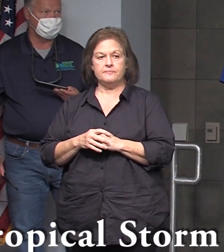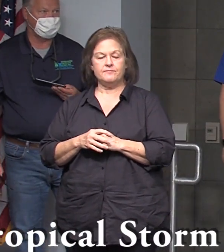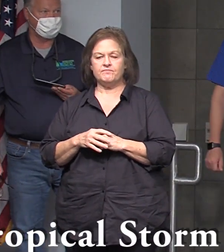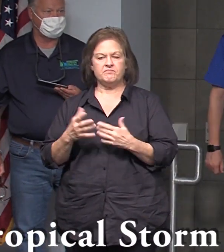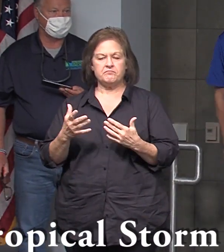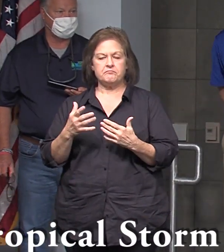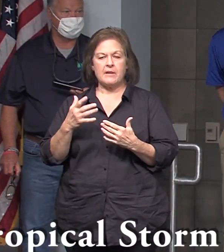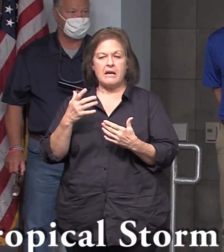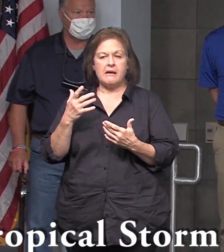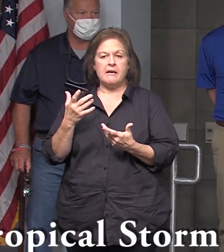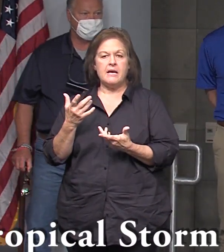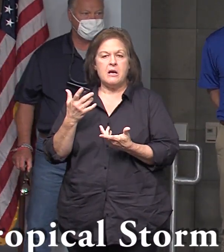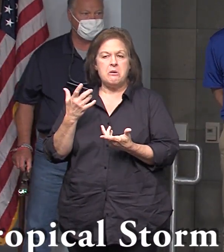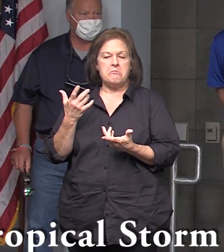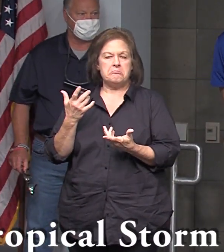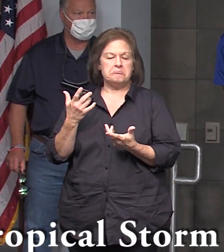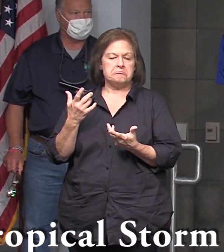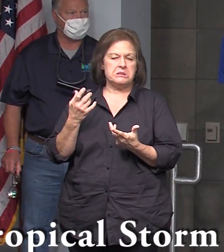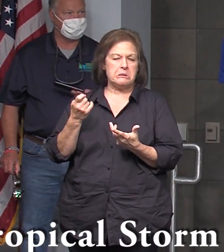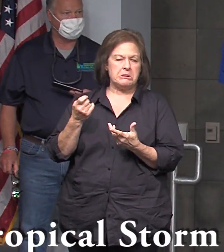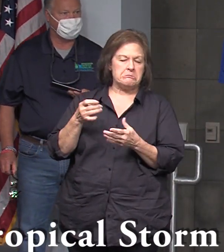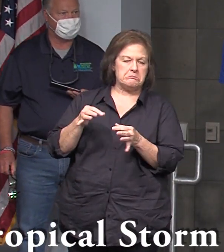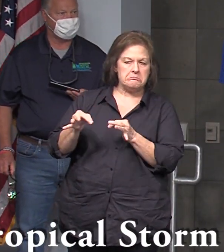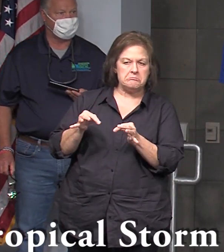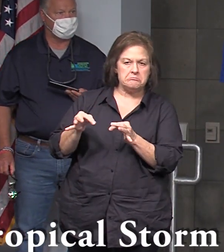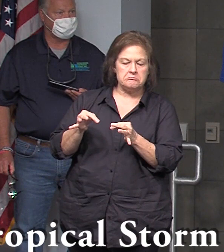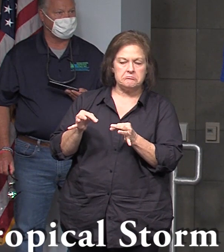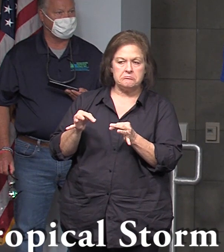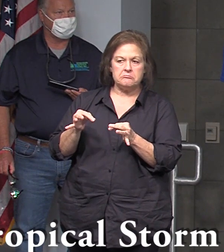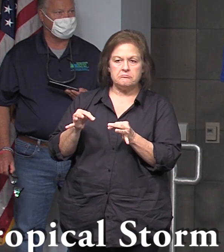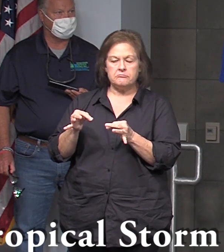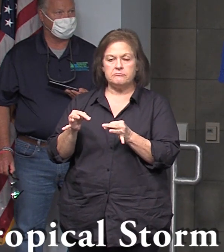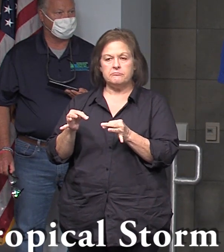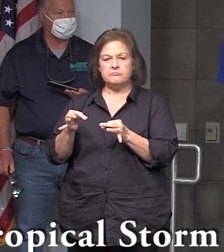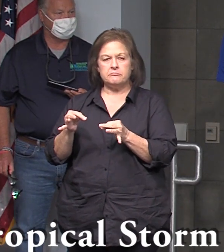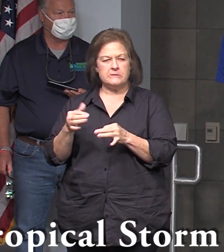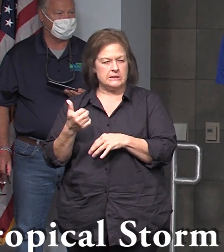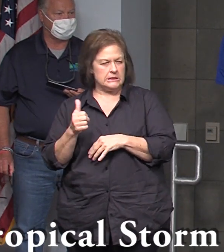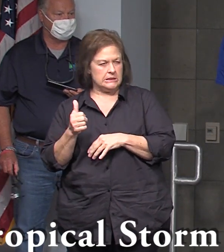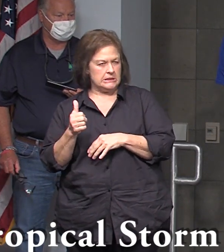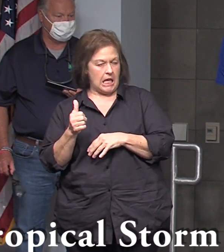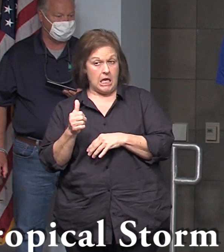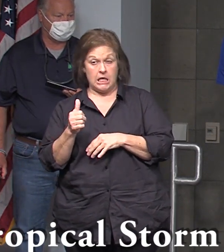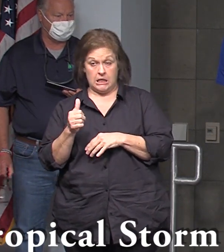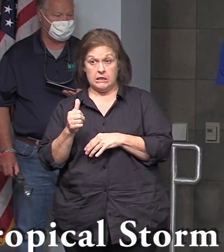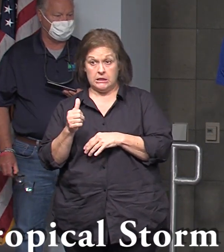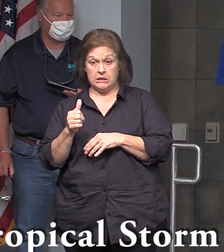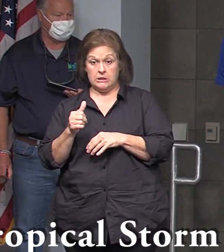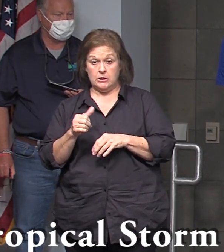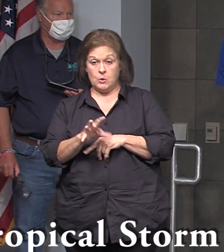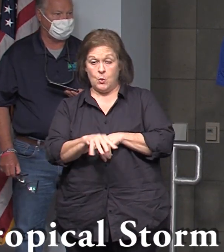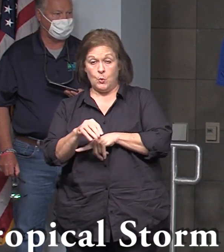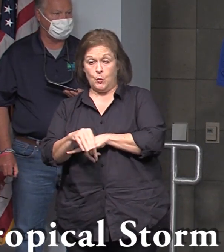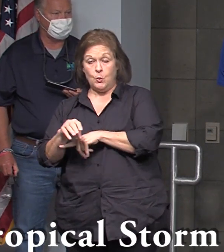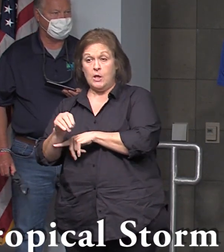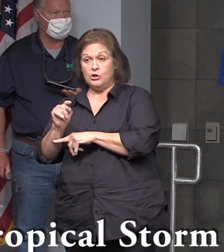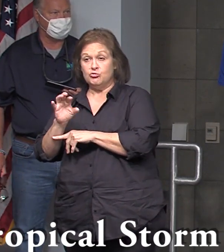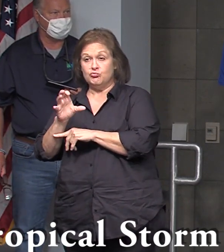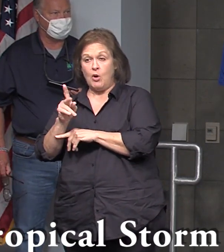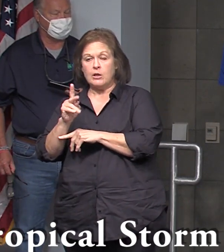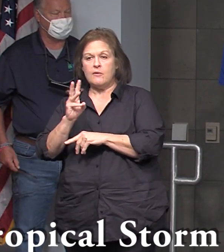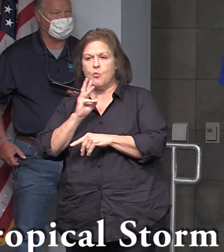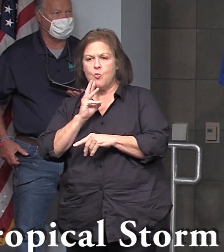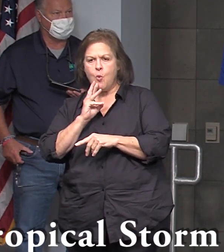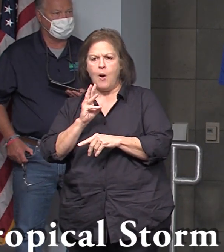Just to bring up a few specifics about what we're doing today, we have 10 Vactor trucks. These are the big trucks with the water